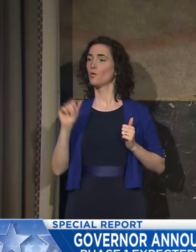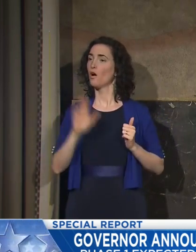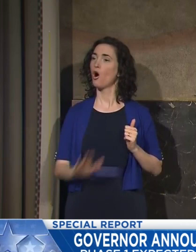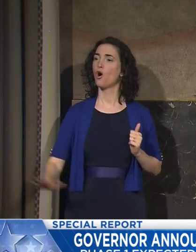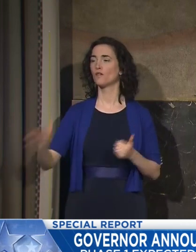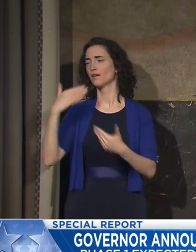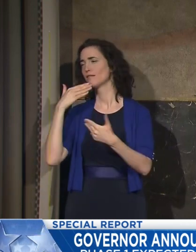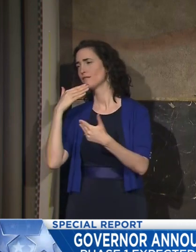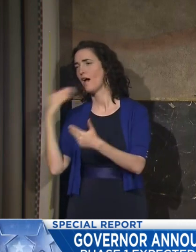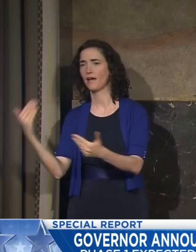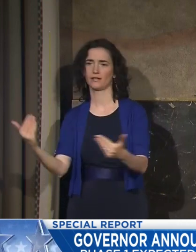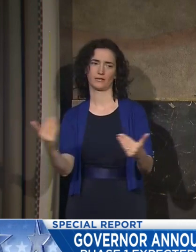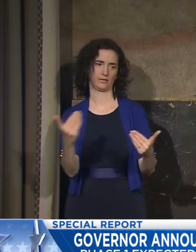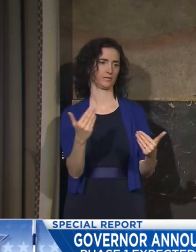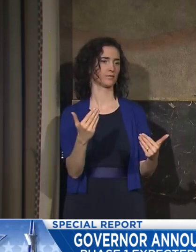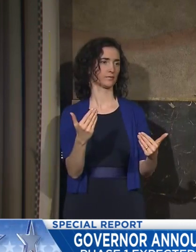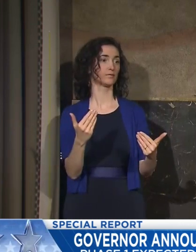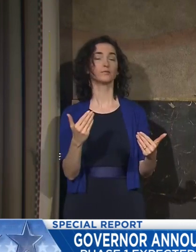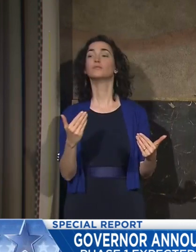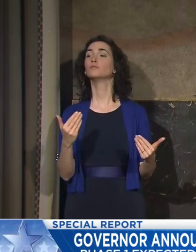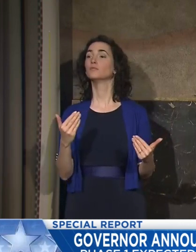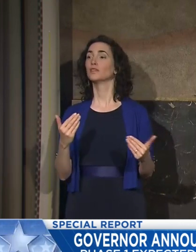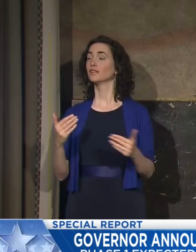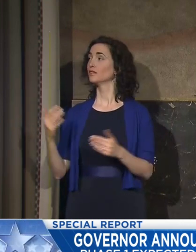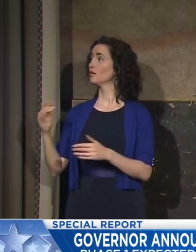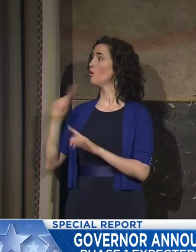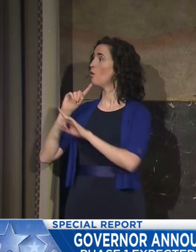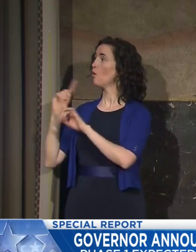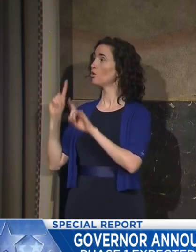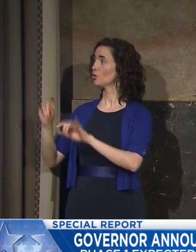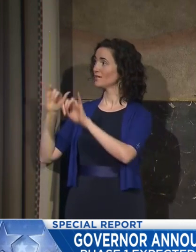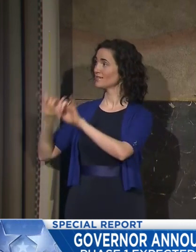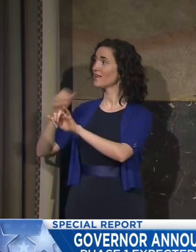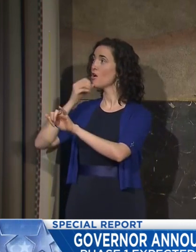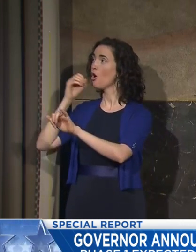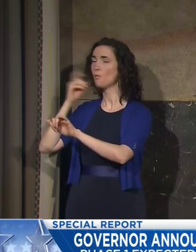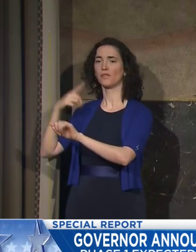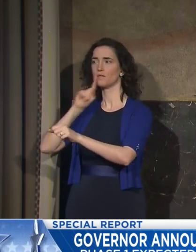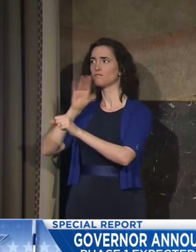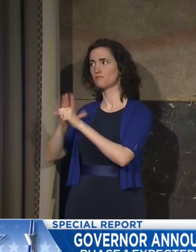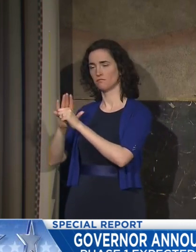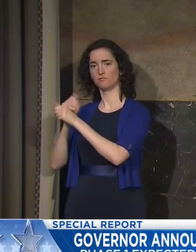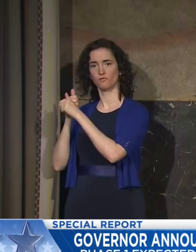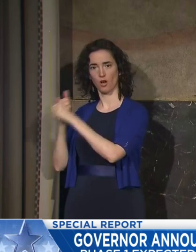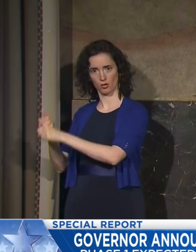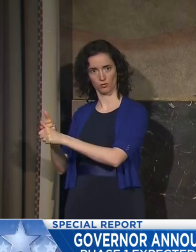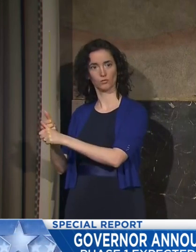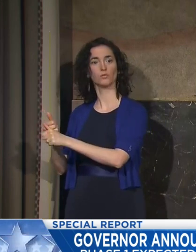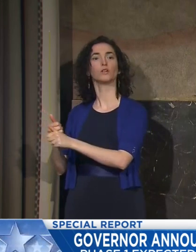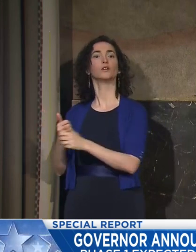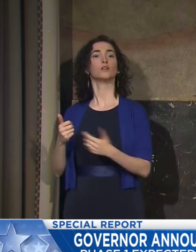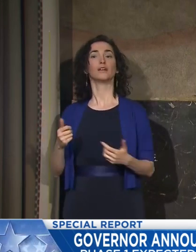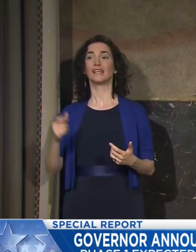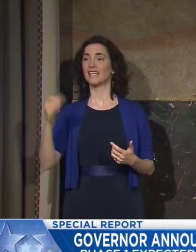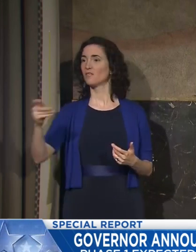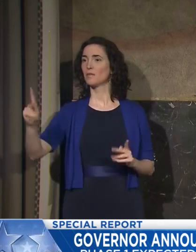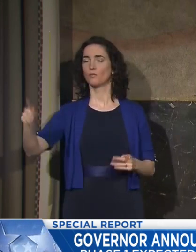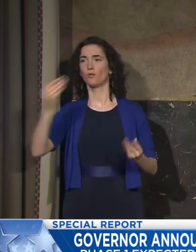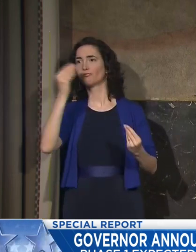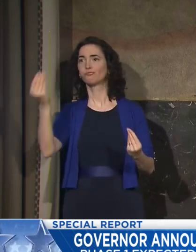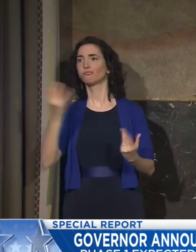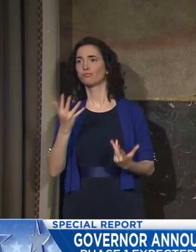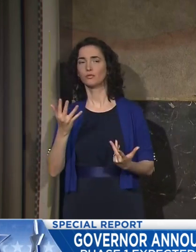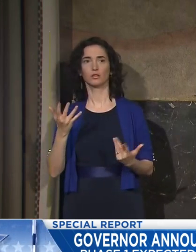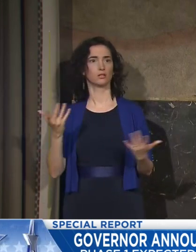that. They committed to and complied with the stay-at-home order, and had they not, we would not have seen the progress that we